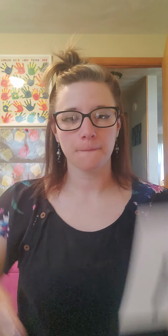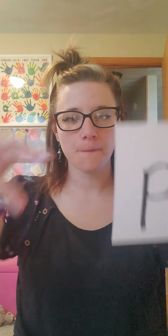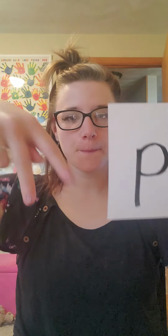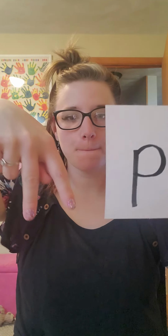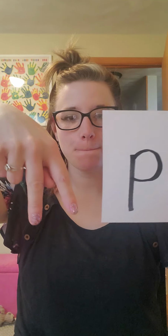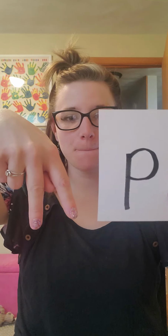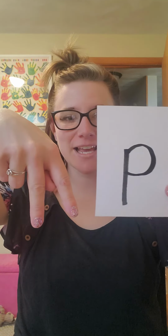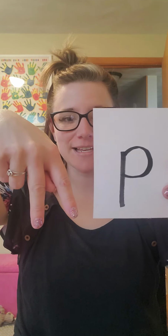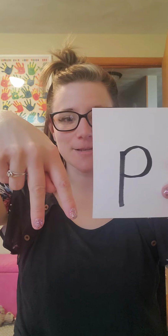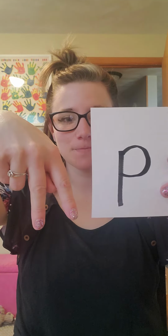P,